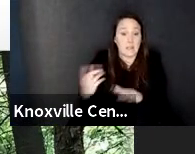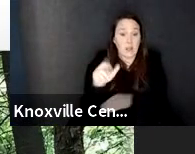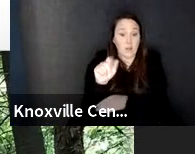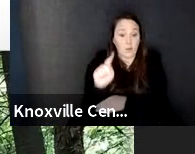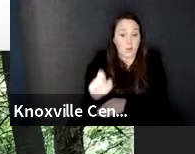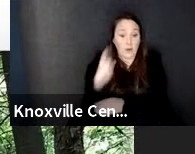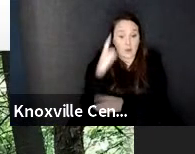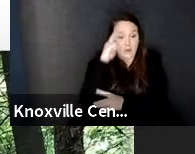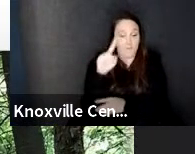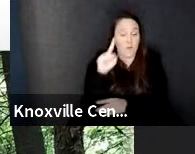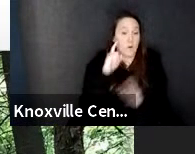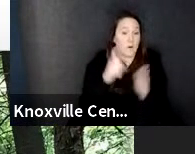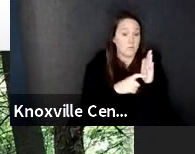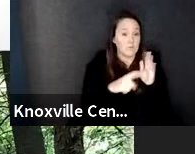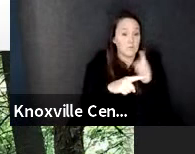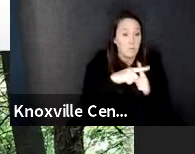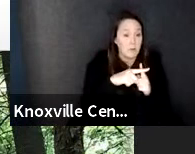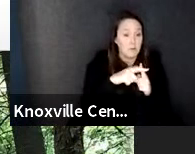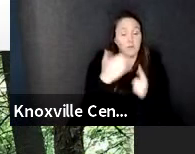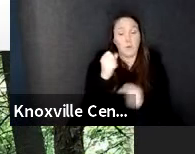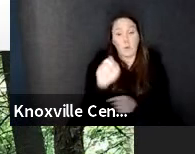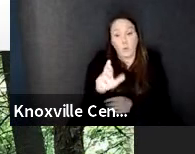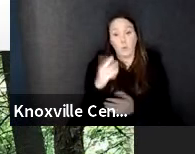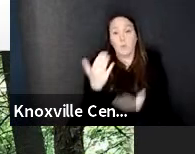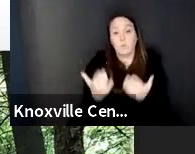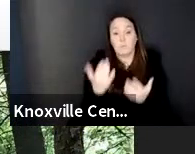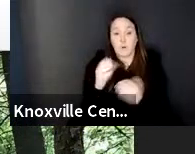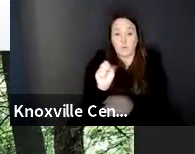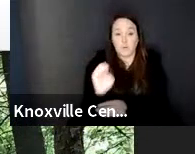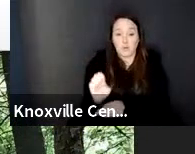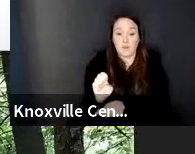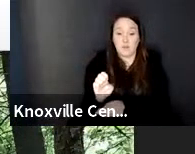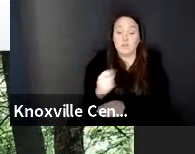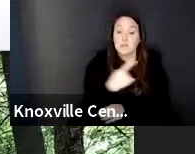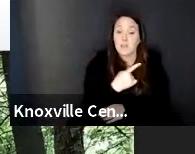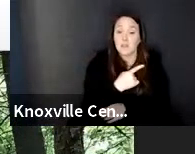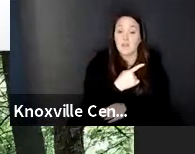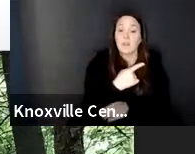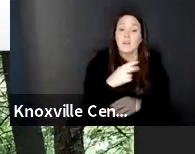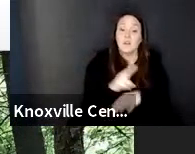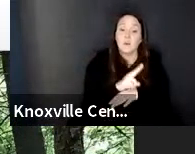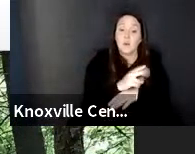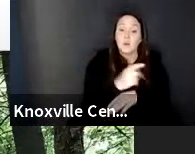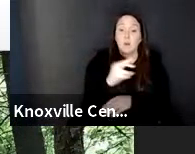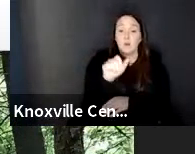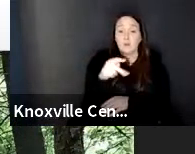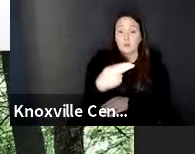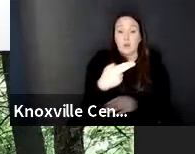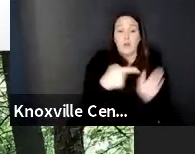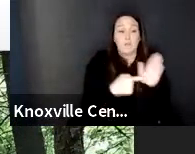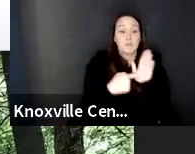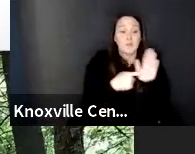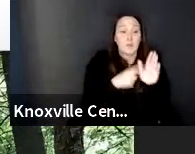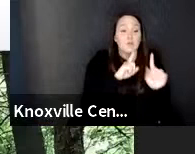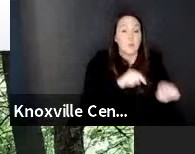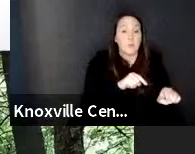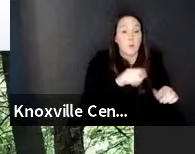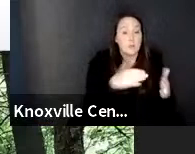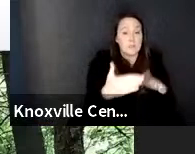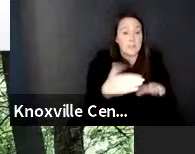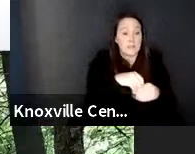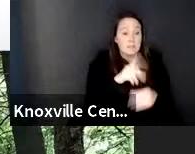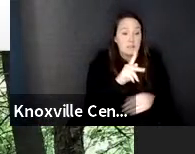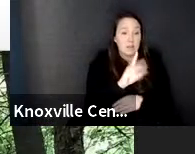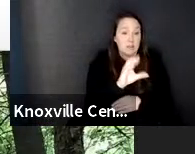for identified positive or probable cases. For this benchmark, we use the graph that shows the reported deaths in Knox